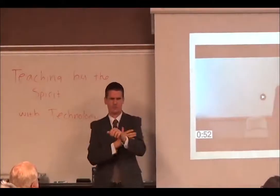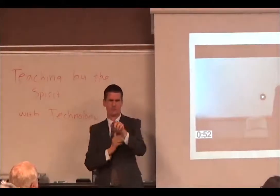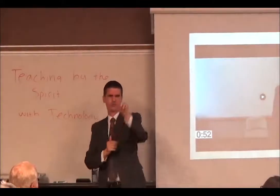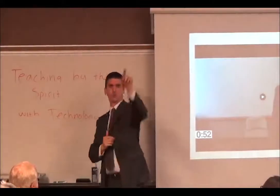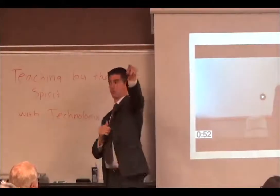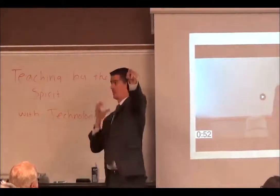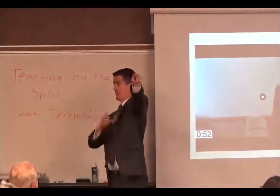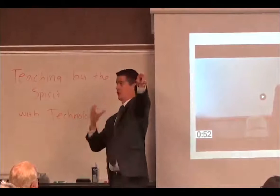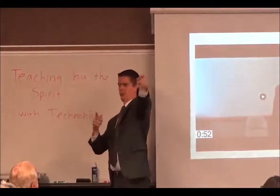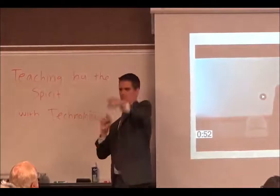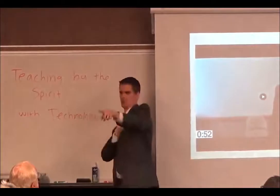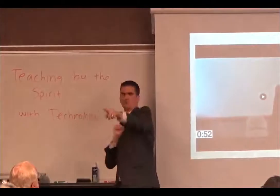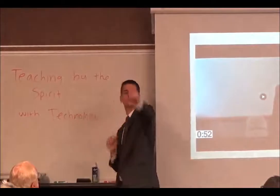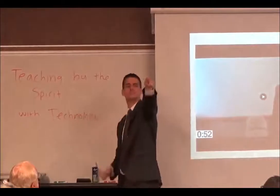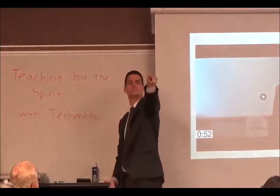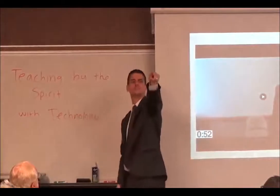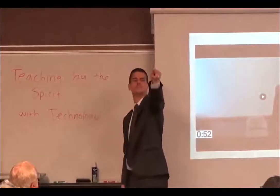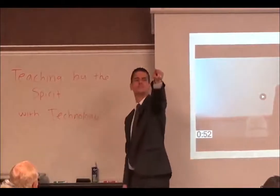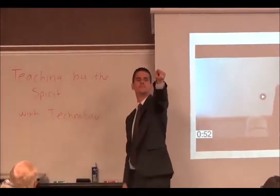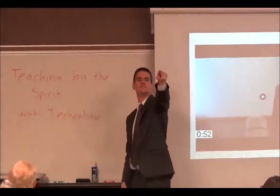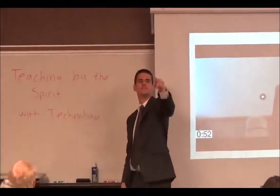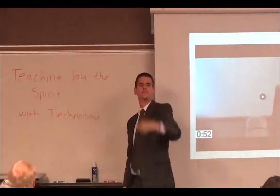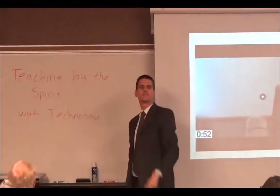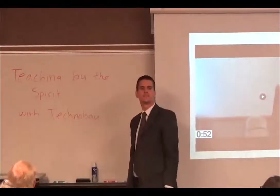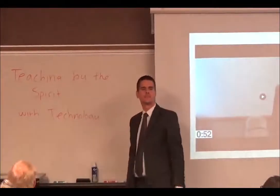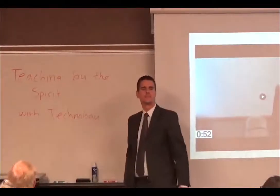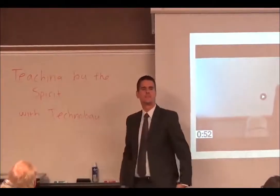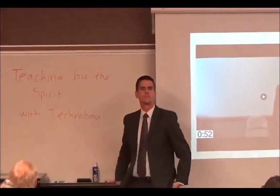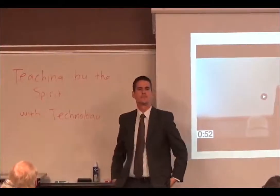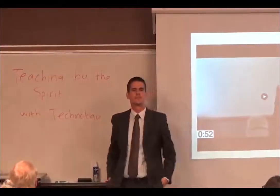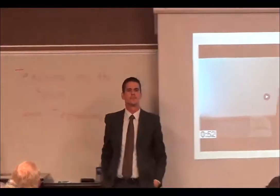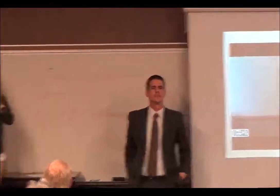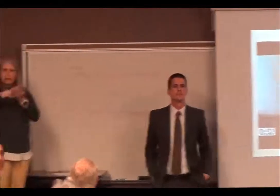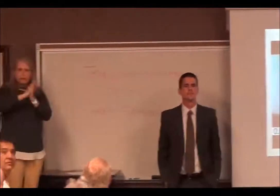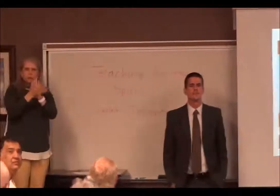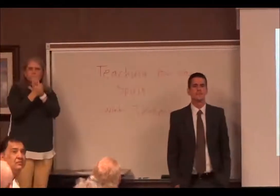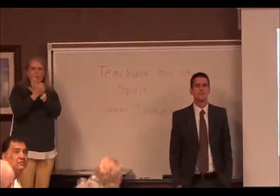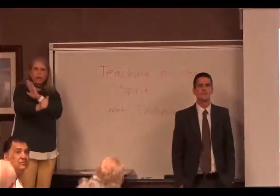discuss that really quick. Back here in the back. Carolee.